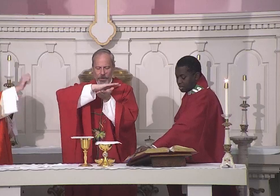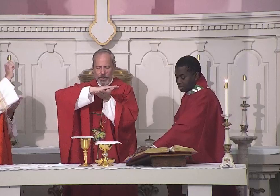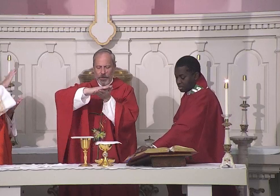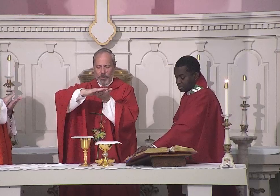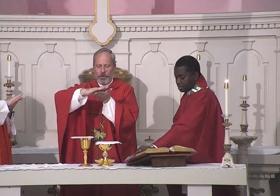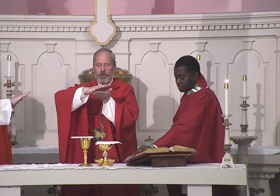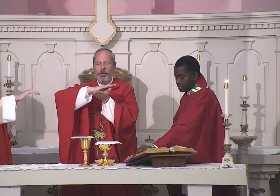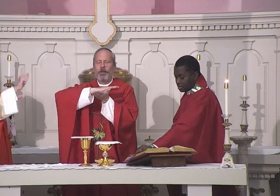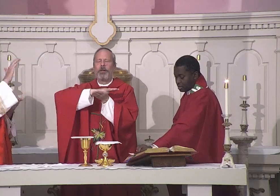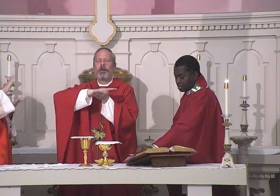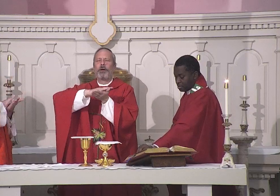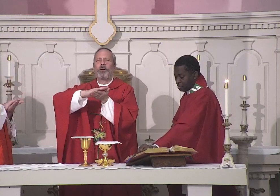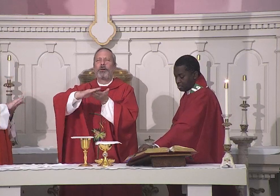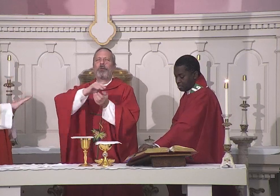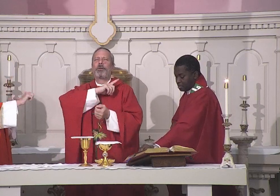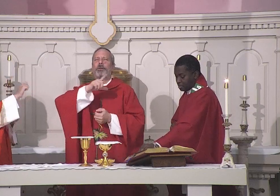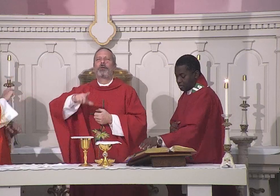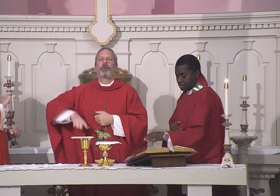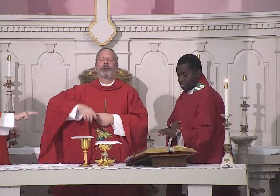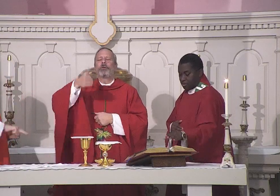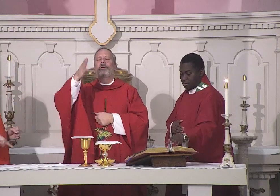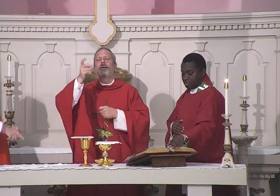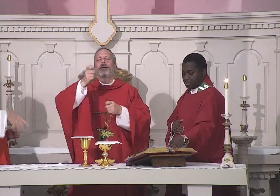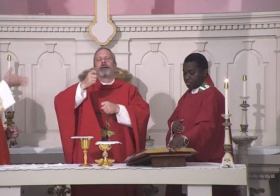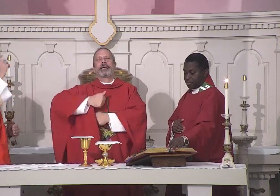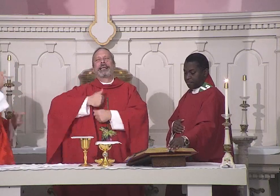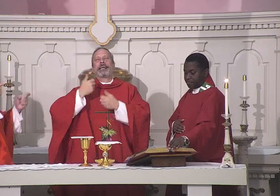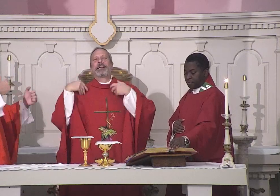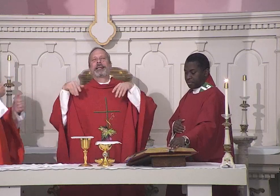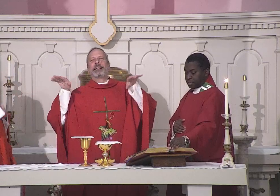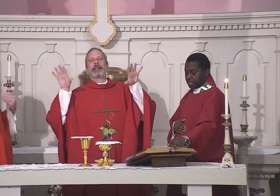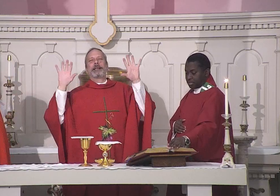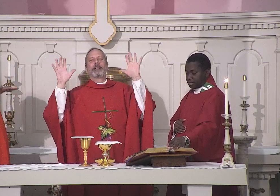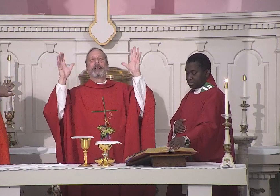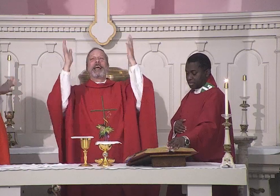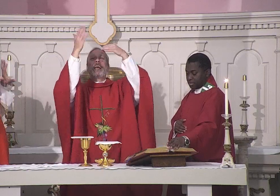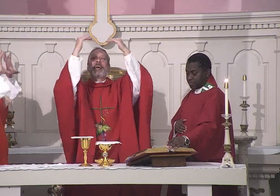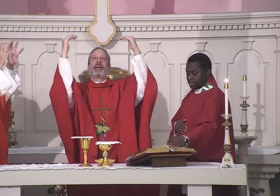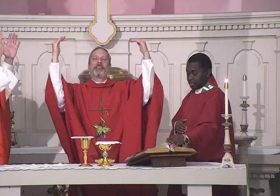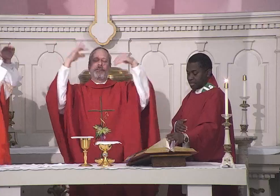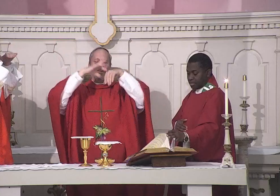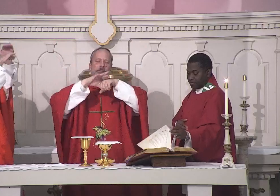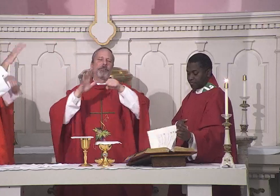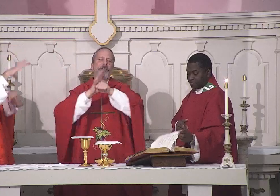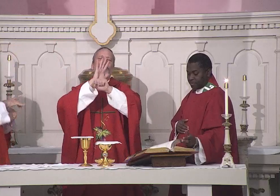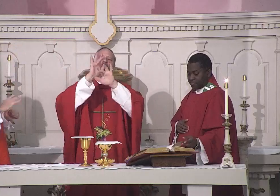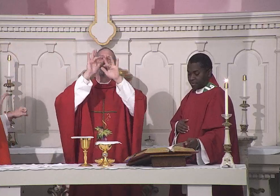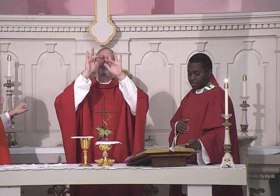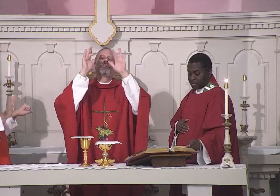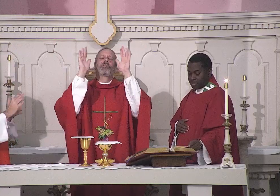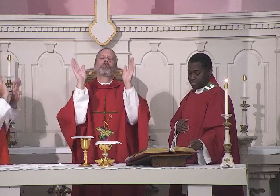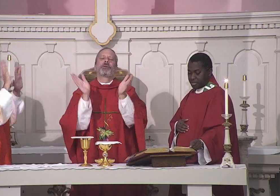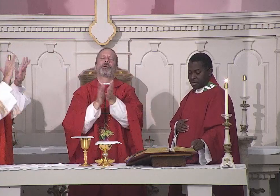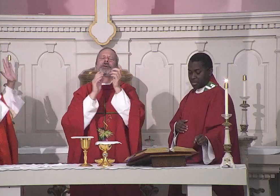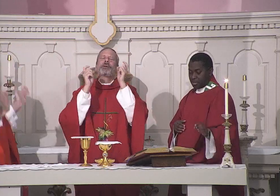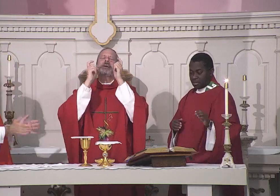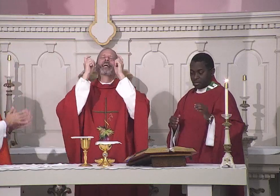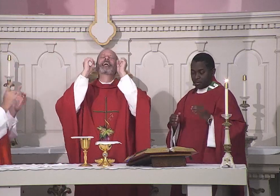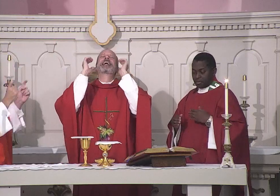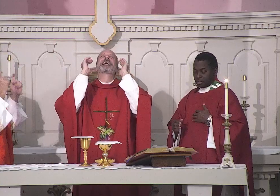Holy, holy, holy Lord, God of hosts, heaven and earth are full of your